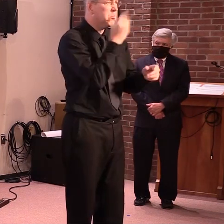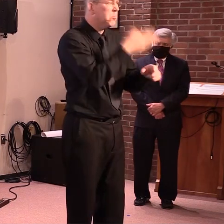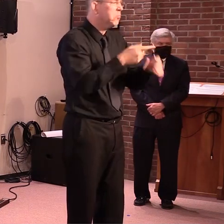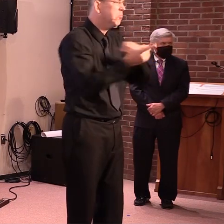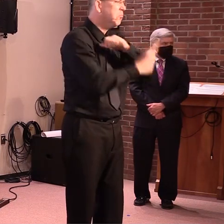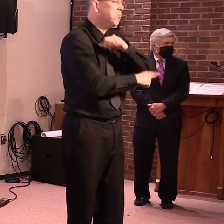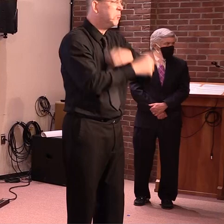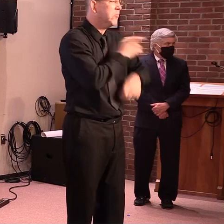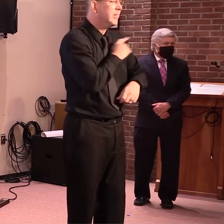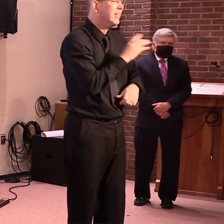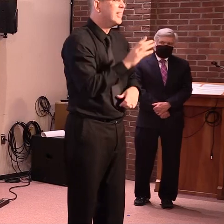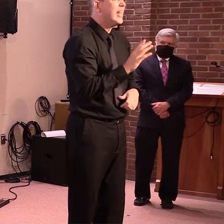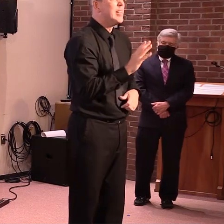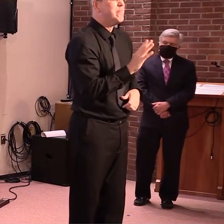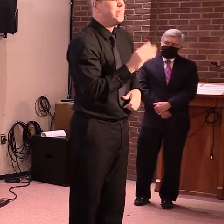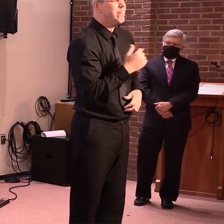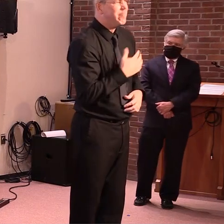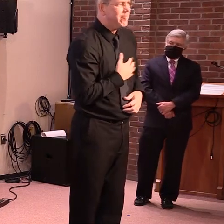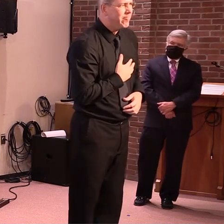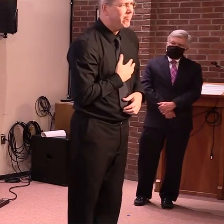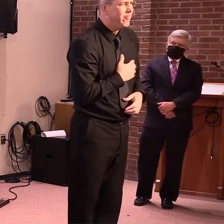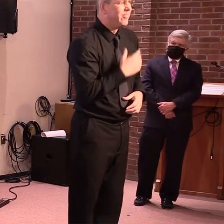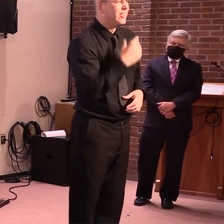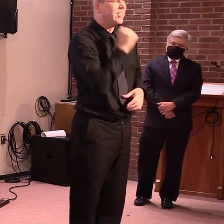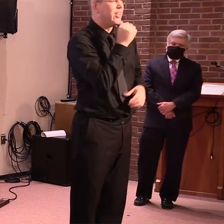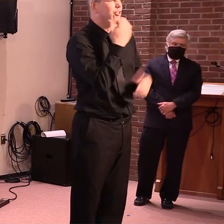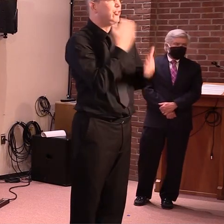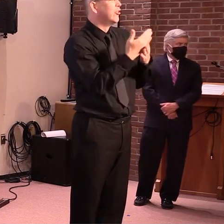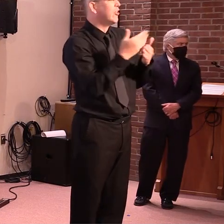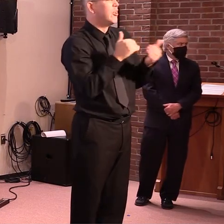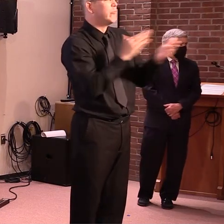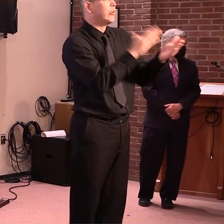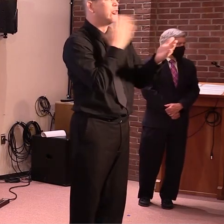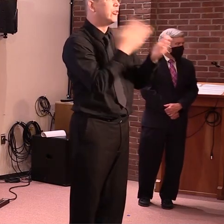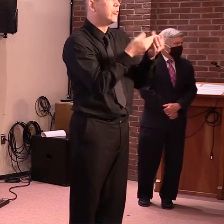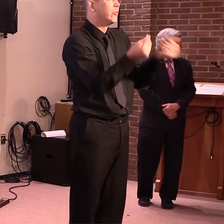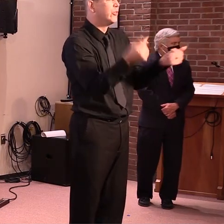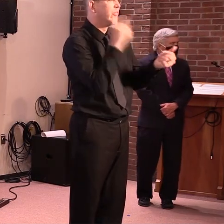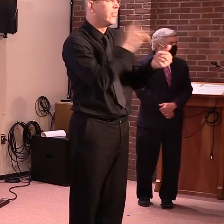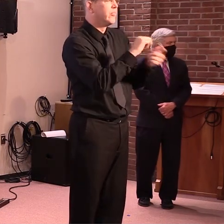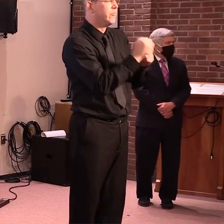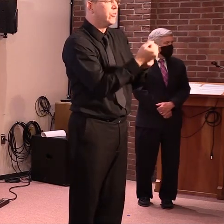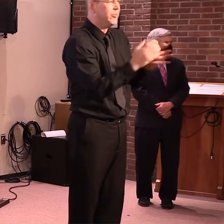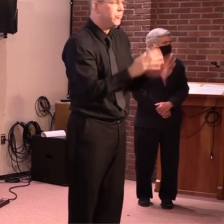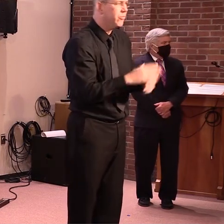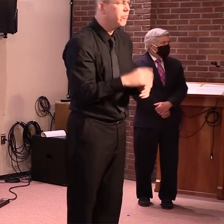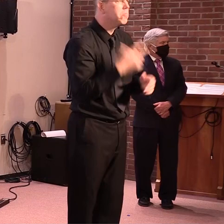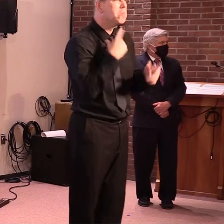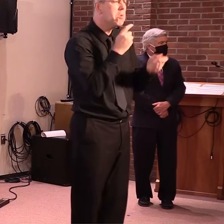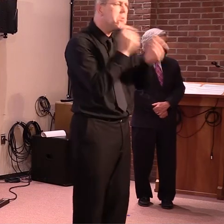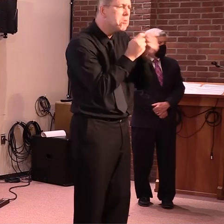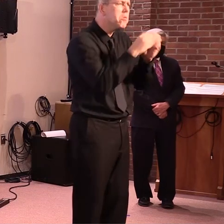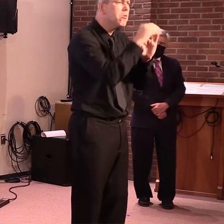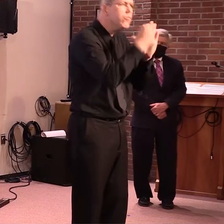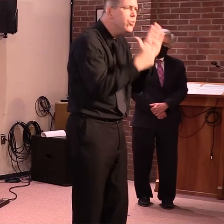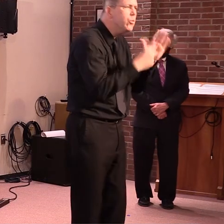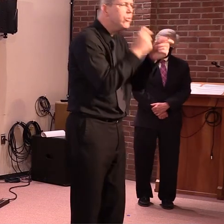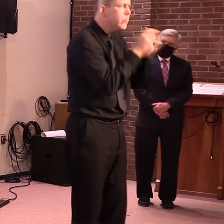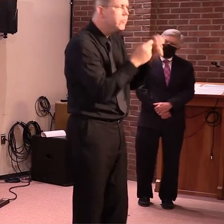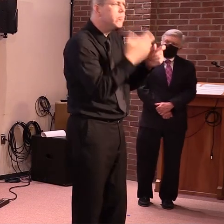might be the answer, but defunding, I'm not sure, is the answer. Black Lives Matter used to be a divisive thing to say. Is it